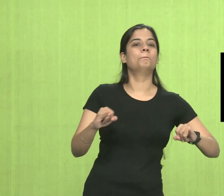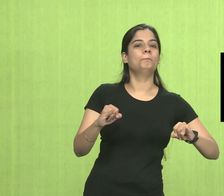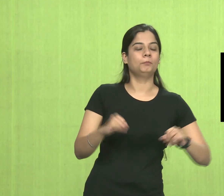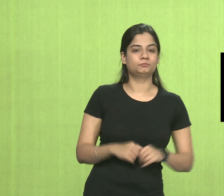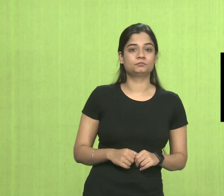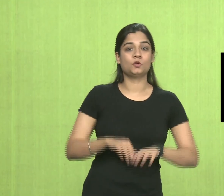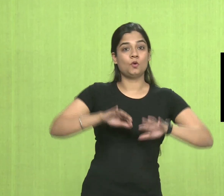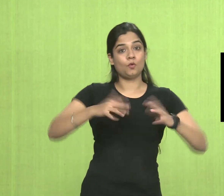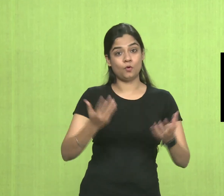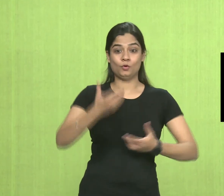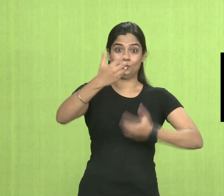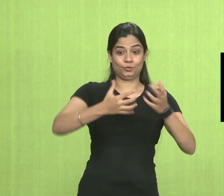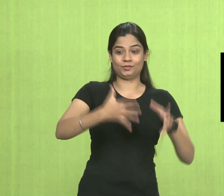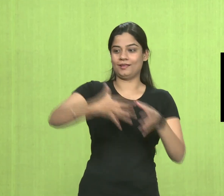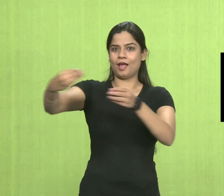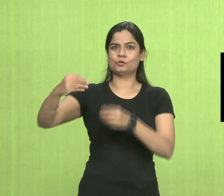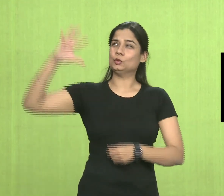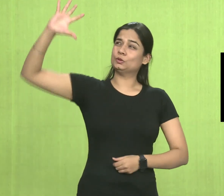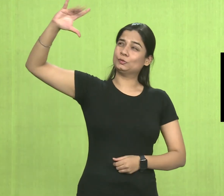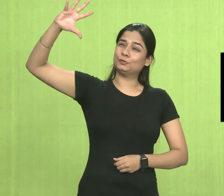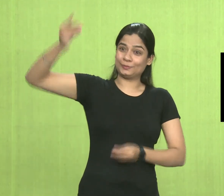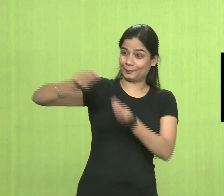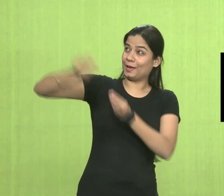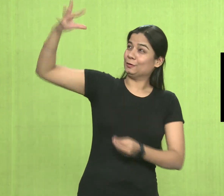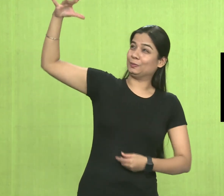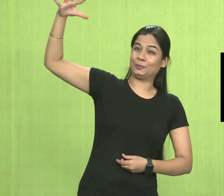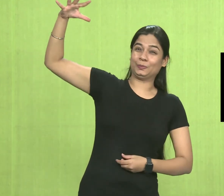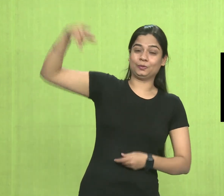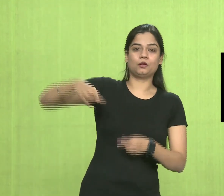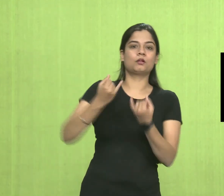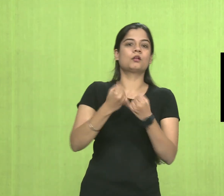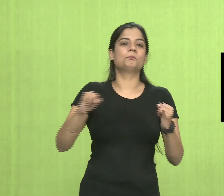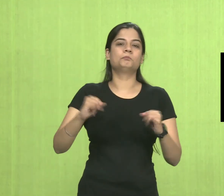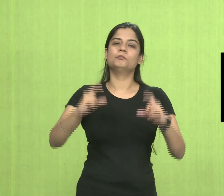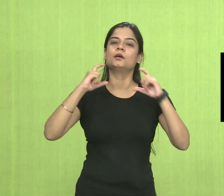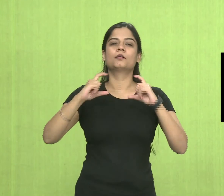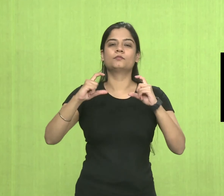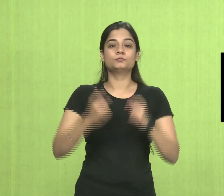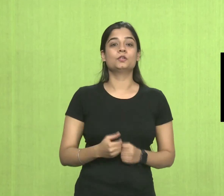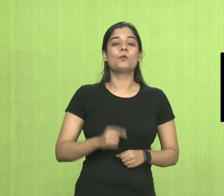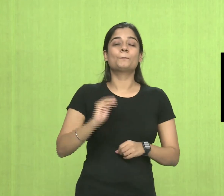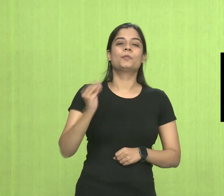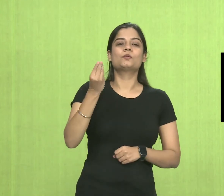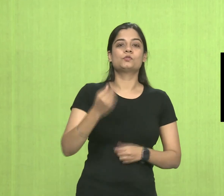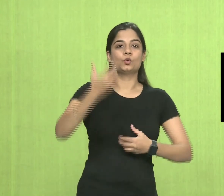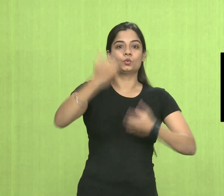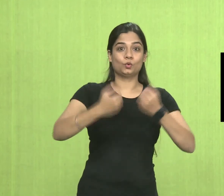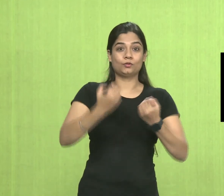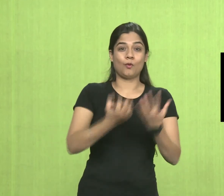its nutrients. Or don't expose it to the sun. The sunlight, it destroys the essential nutrients that are present in the